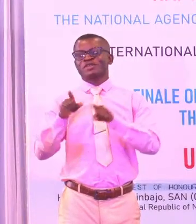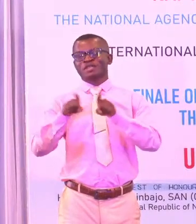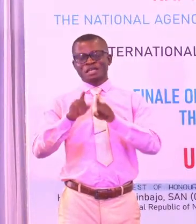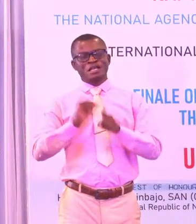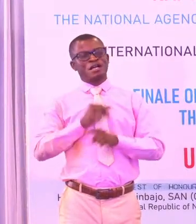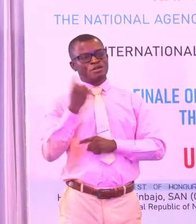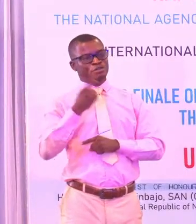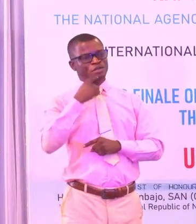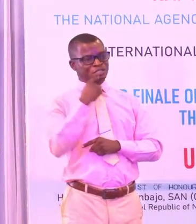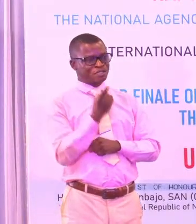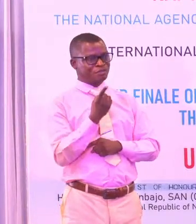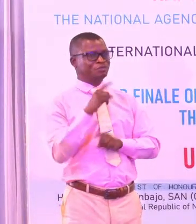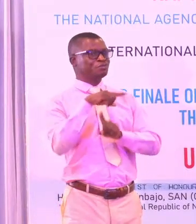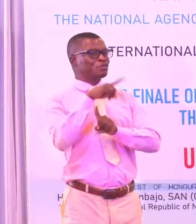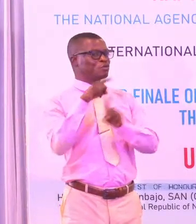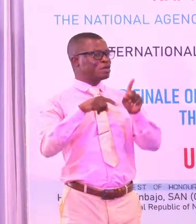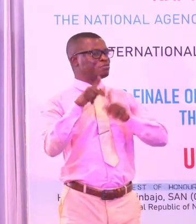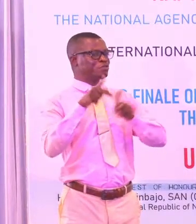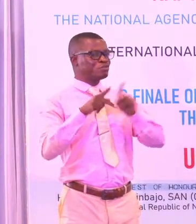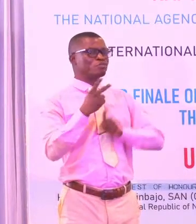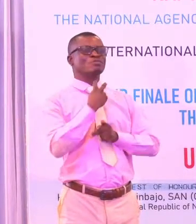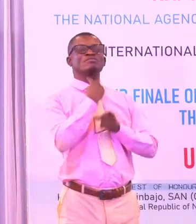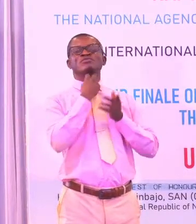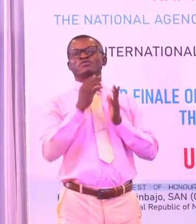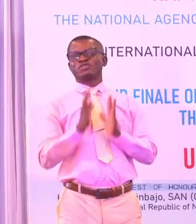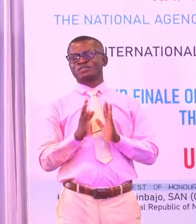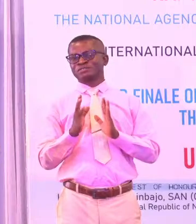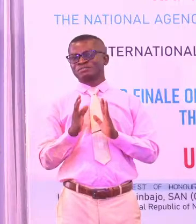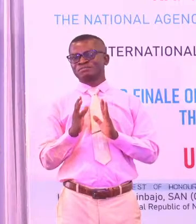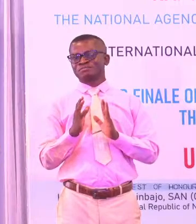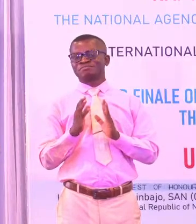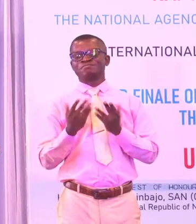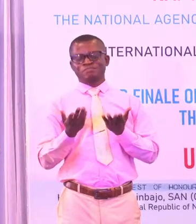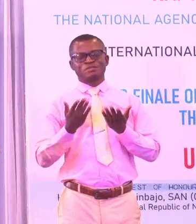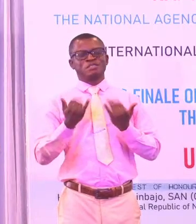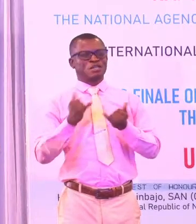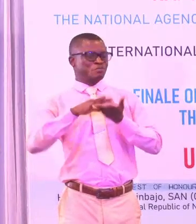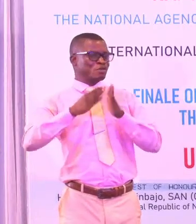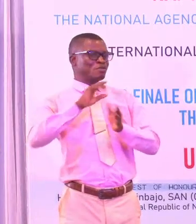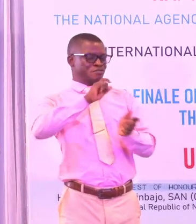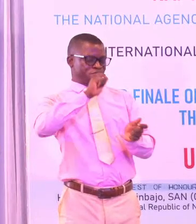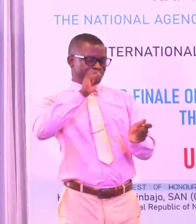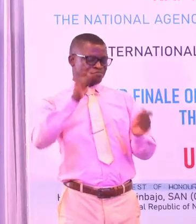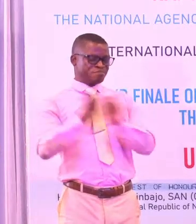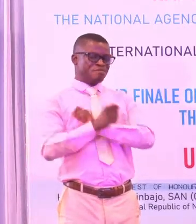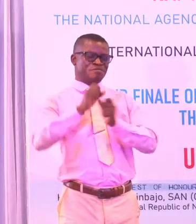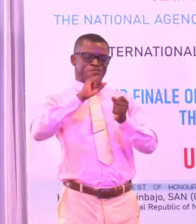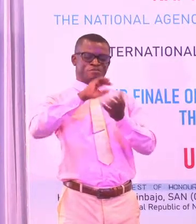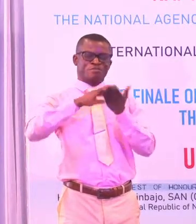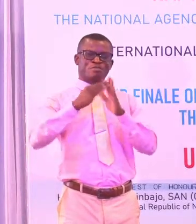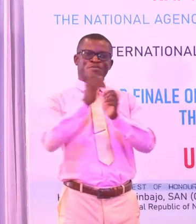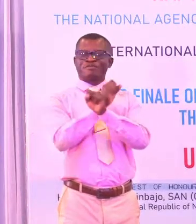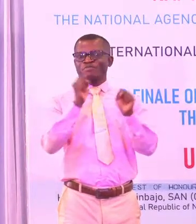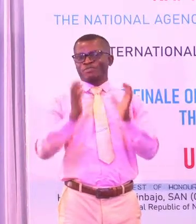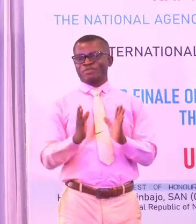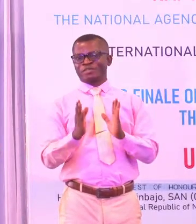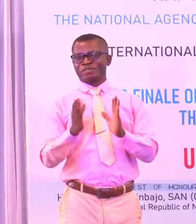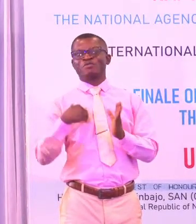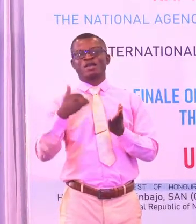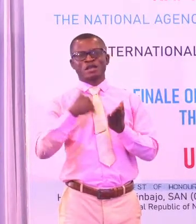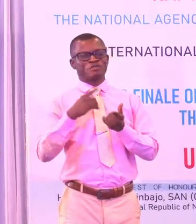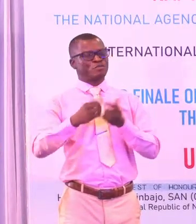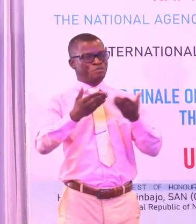people, they are victims and then they become survivors, we have to reintegrate them back into the society. So Fortem is giving her